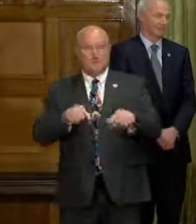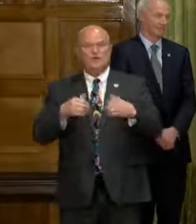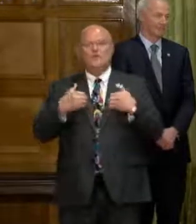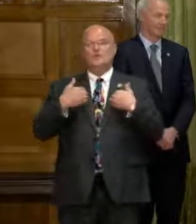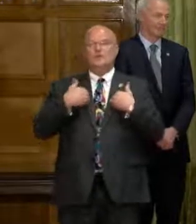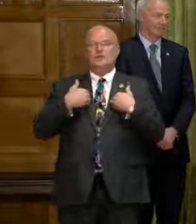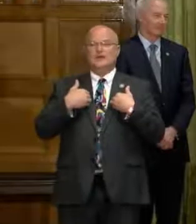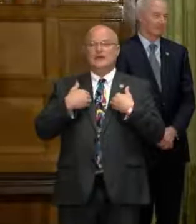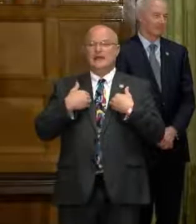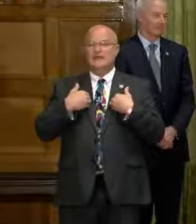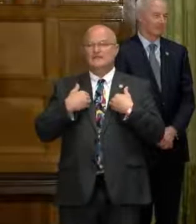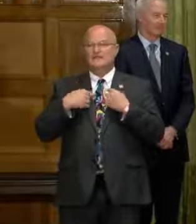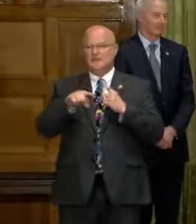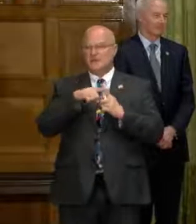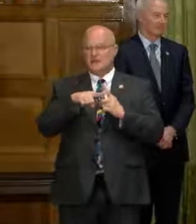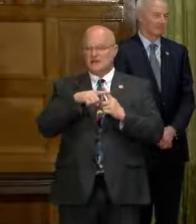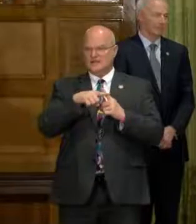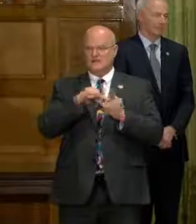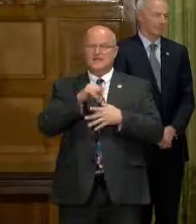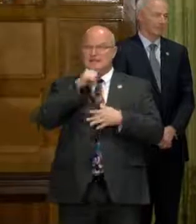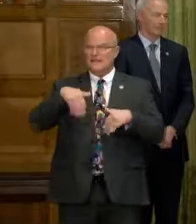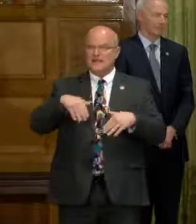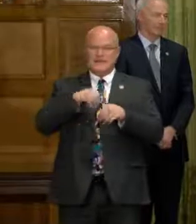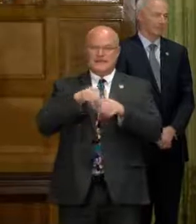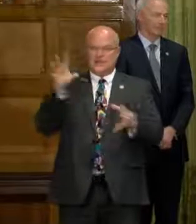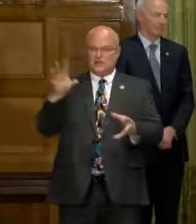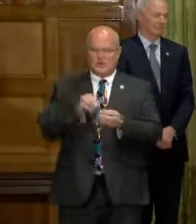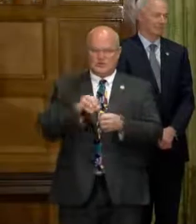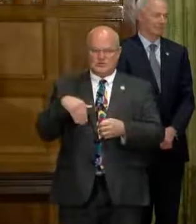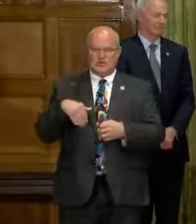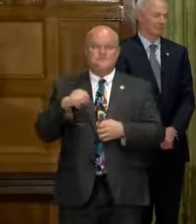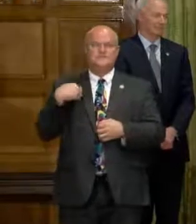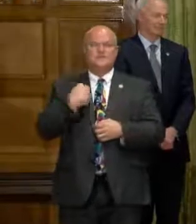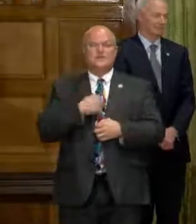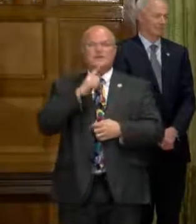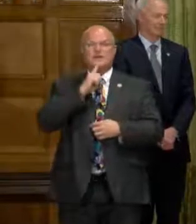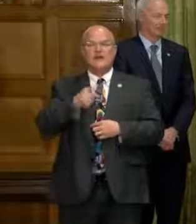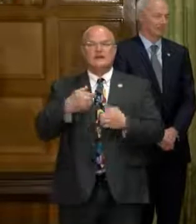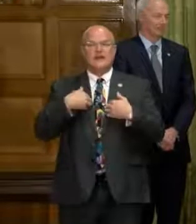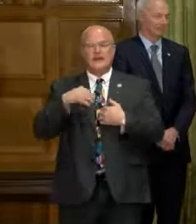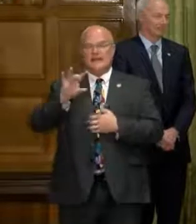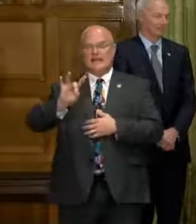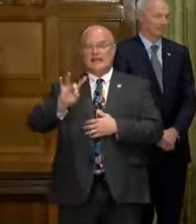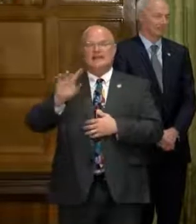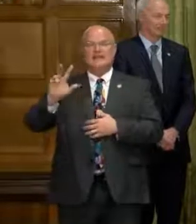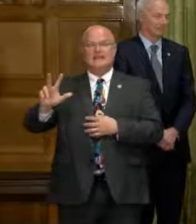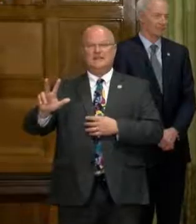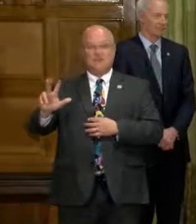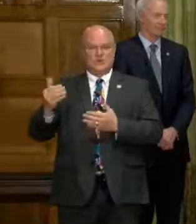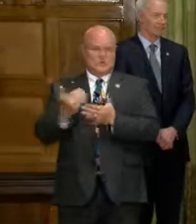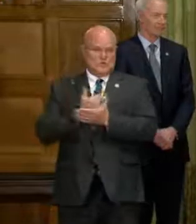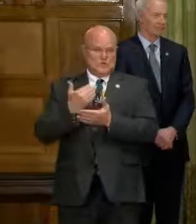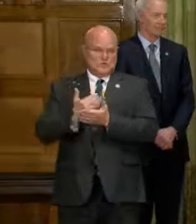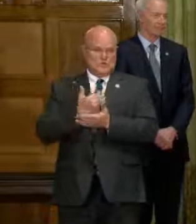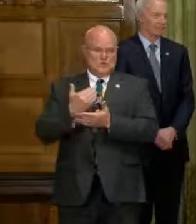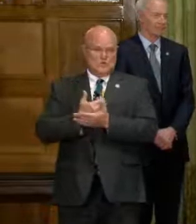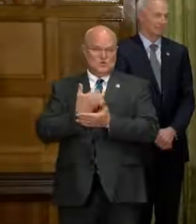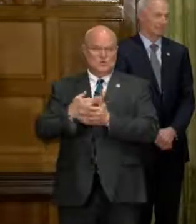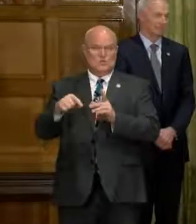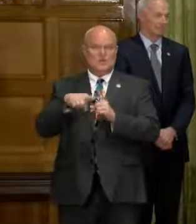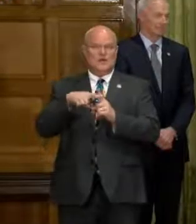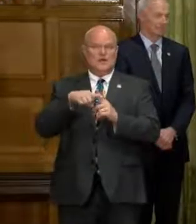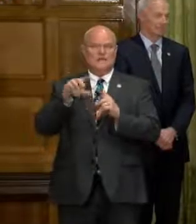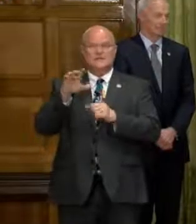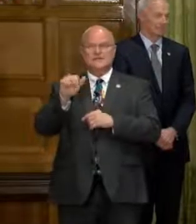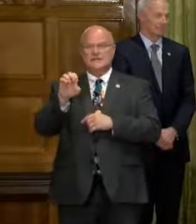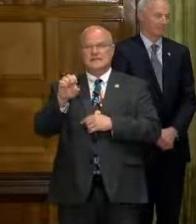have of positives that are not yet in our totals. So we've actually had 83 new